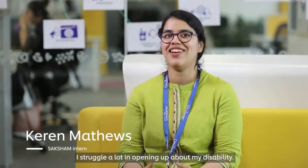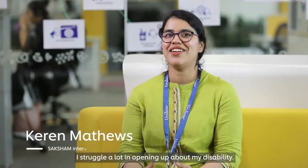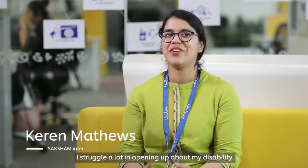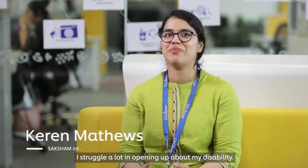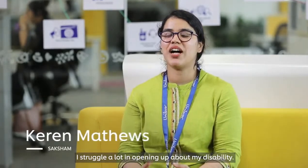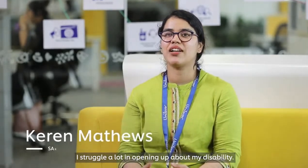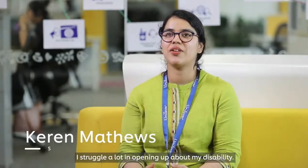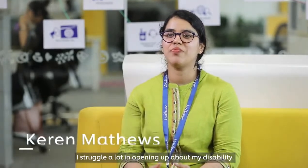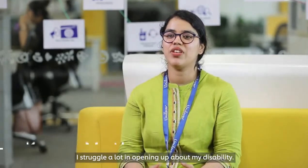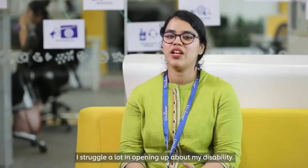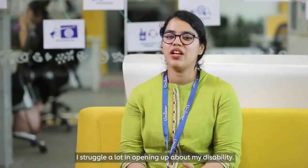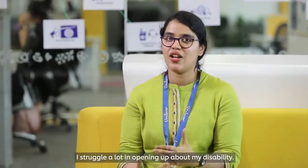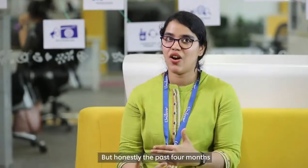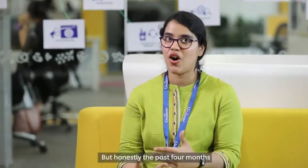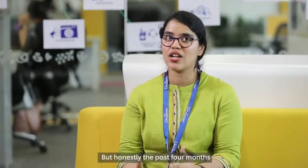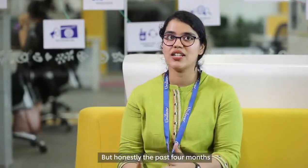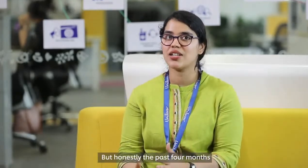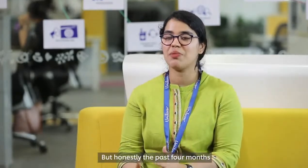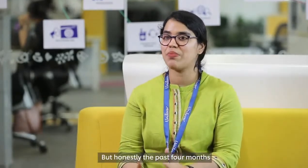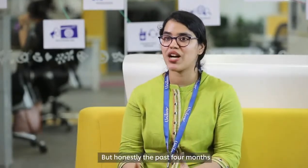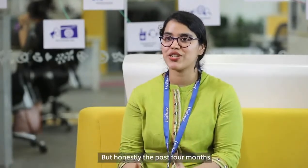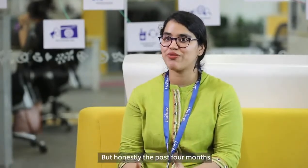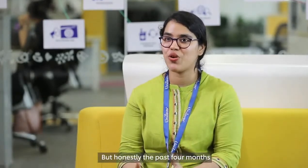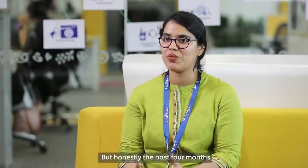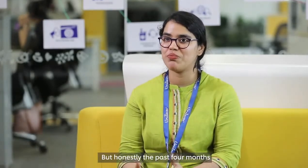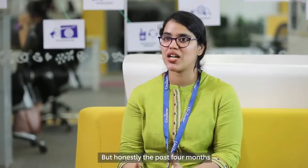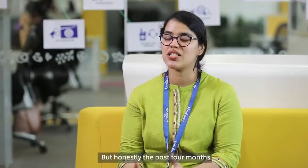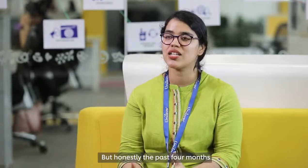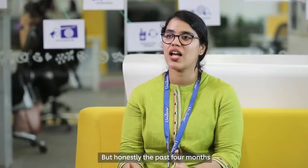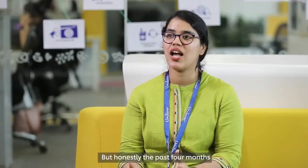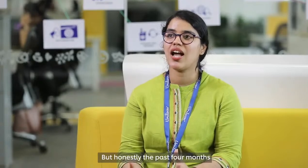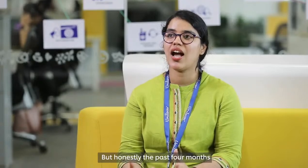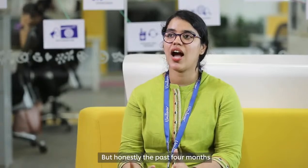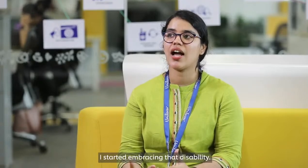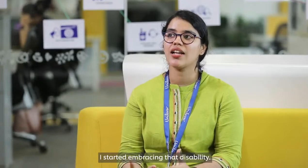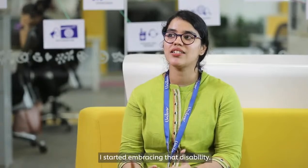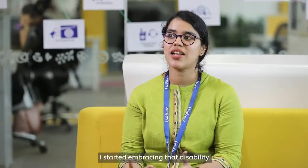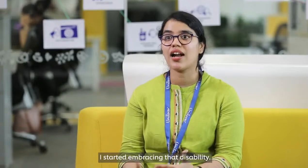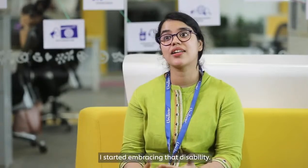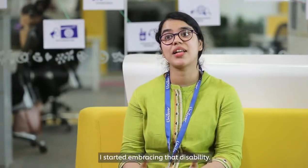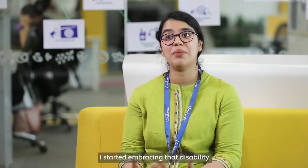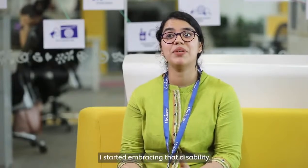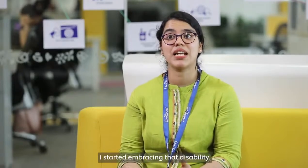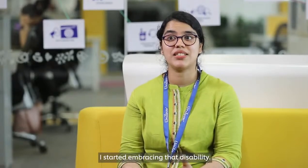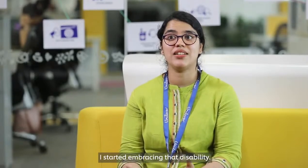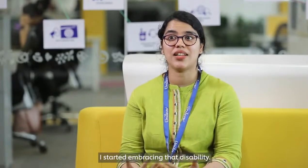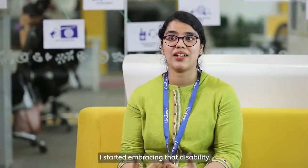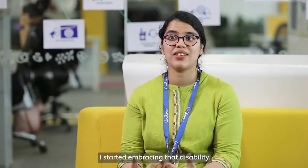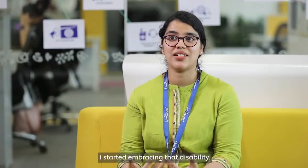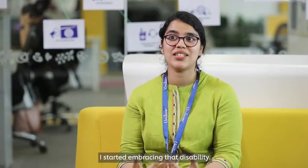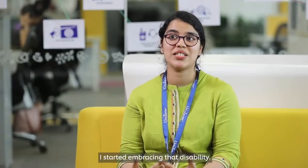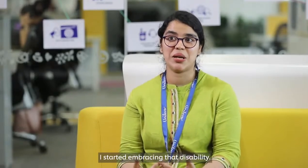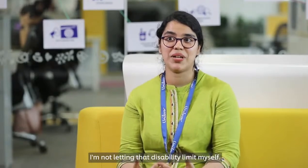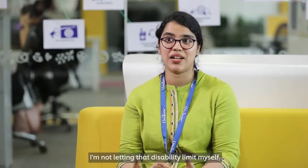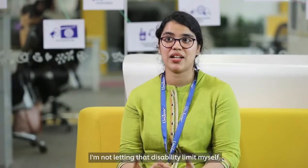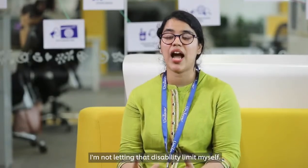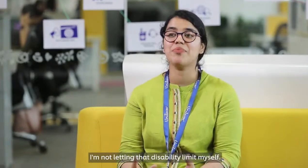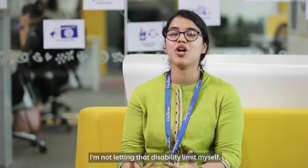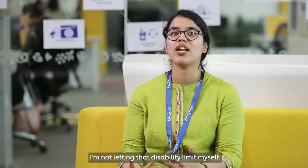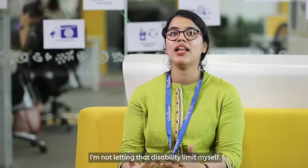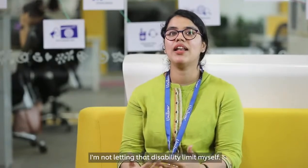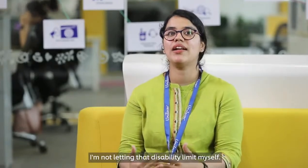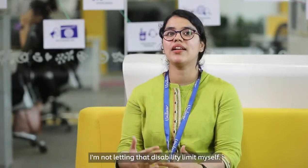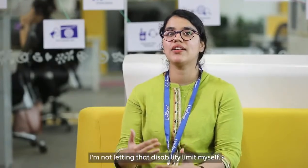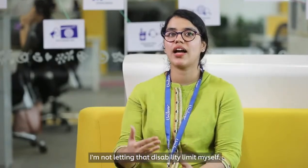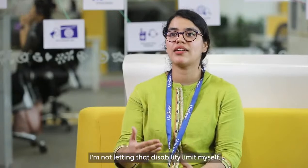disability, but honestly, part 4 months, I started embracing that disability.